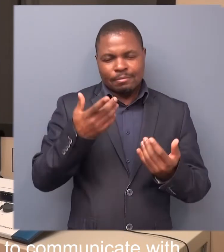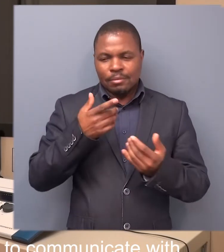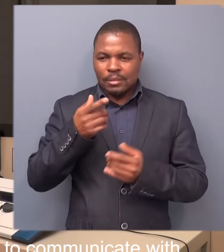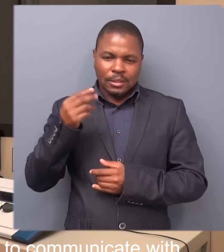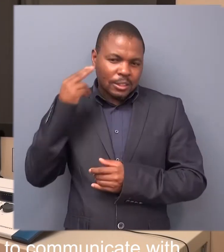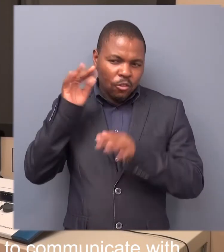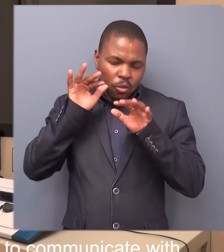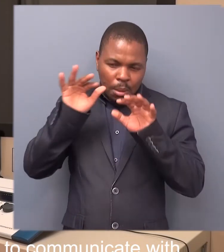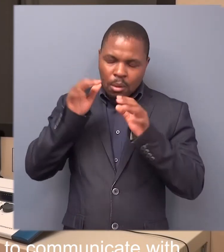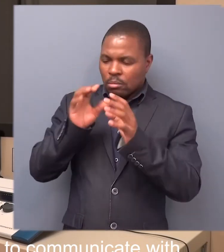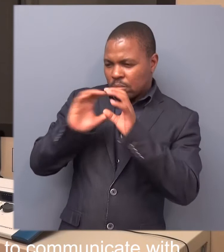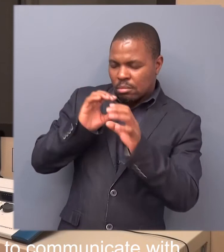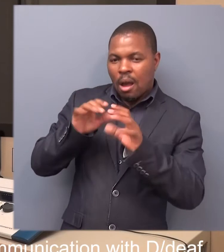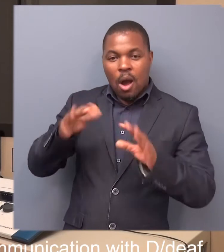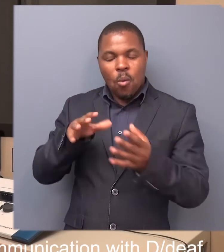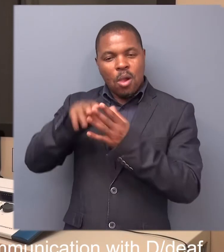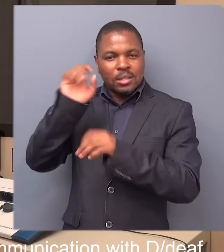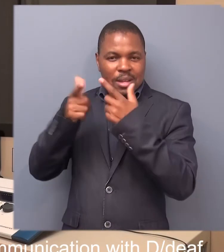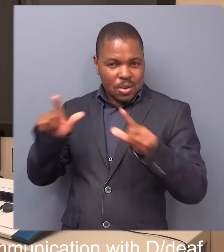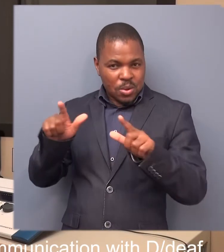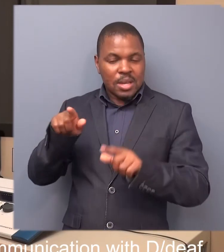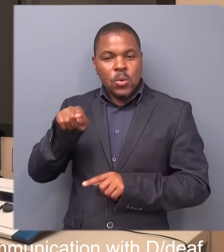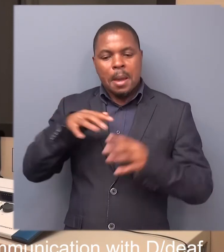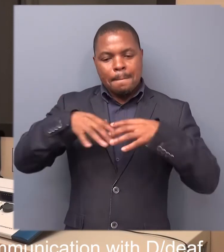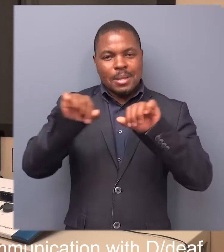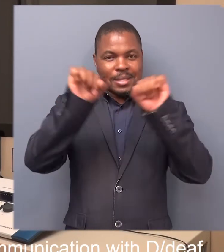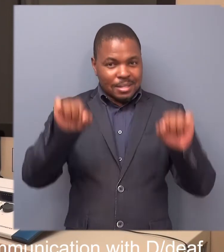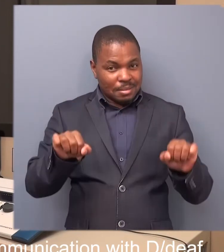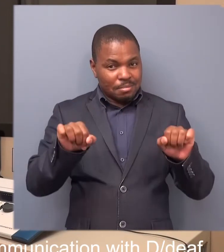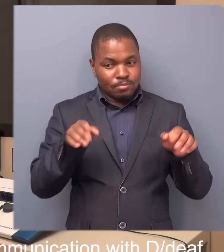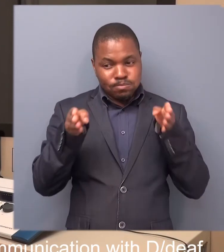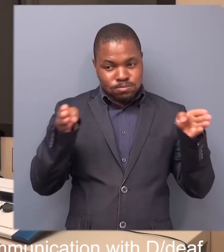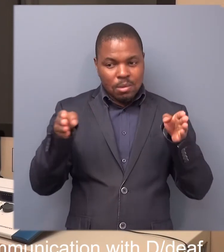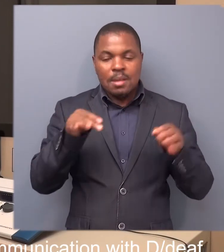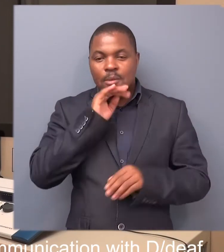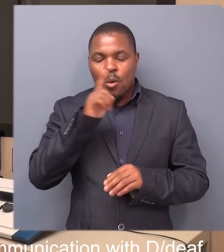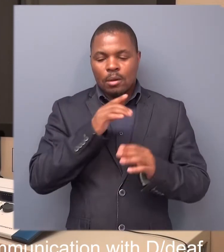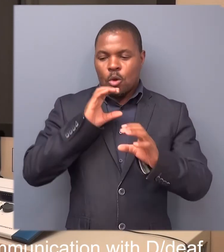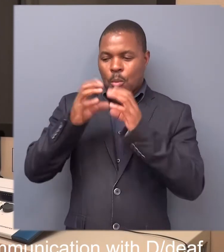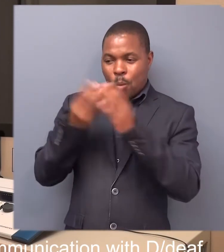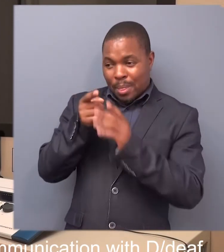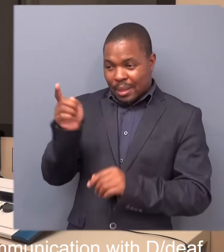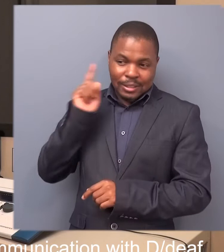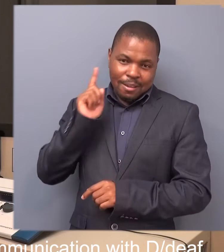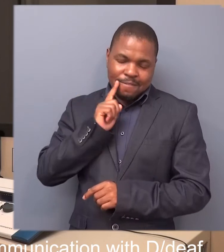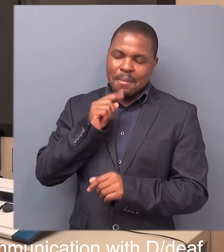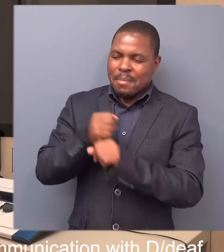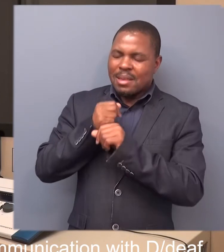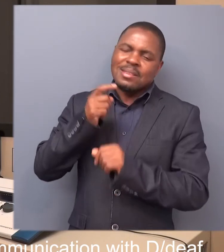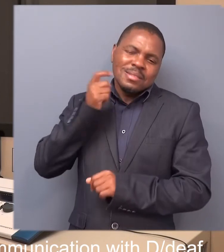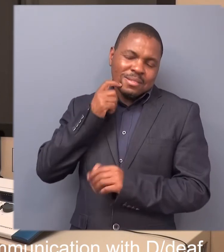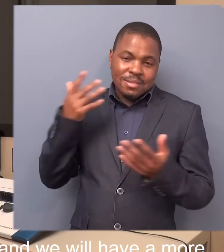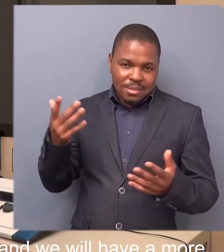deaf people by learning sign language, by having systems in place where communication with deaf people is made that